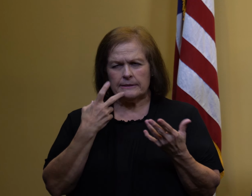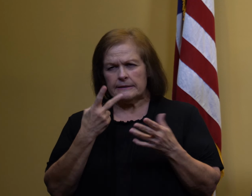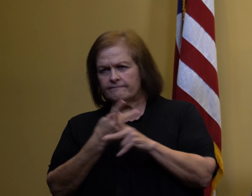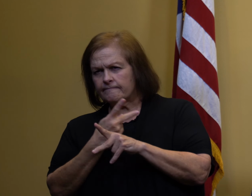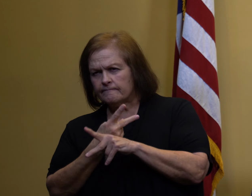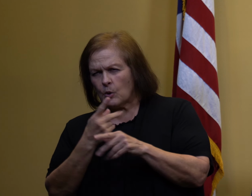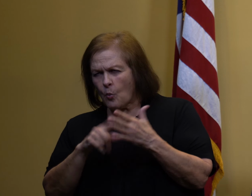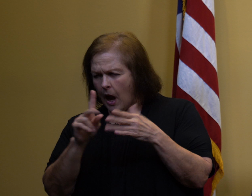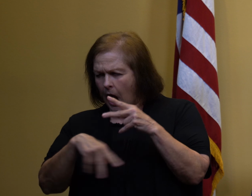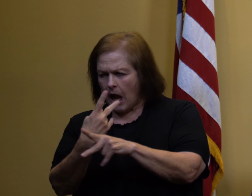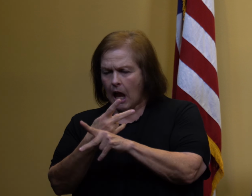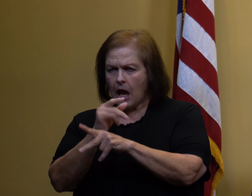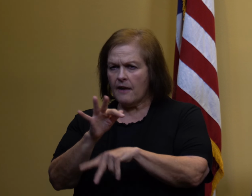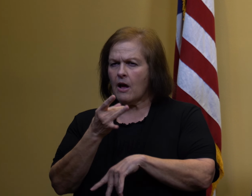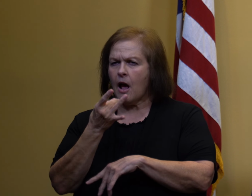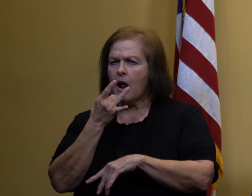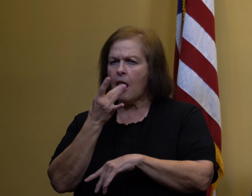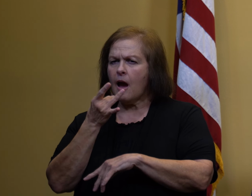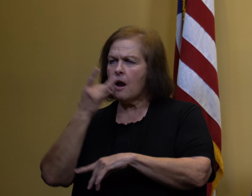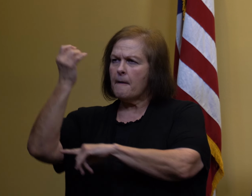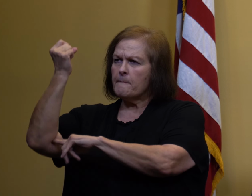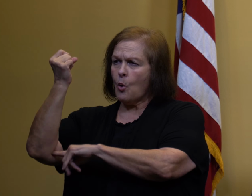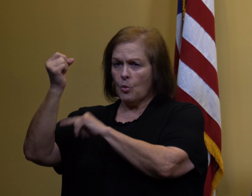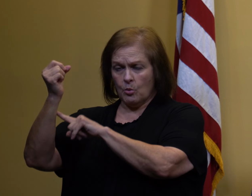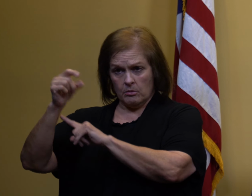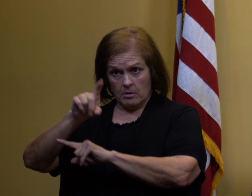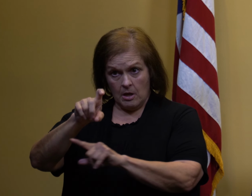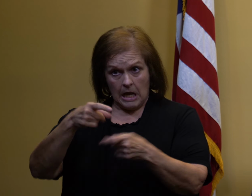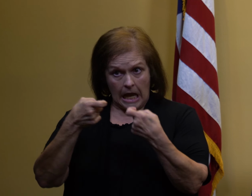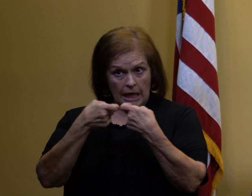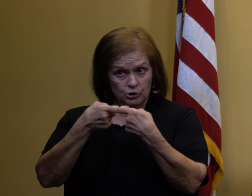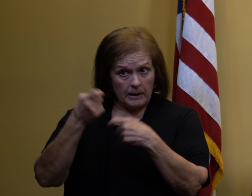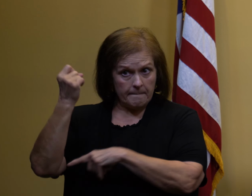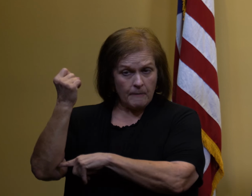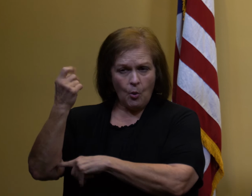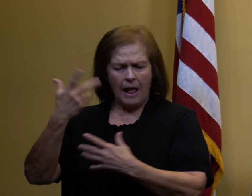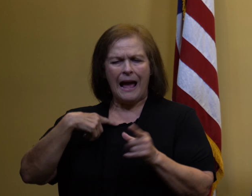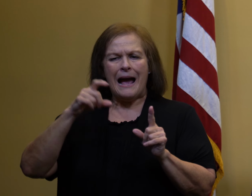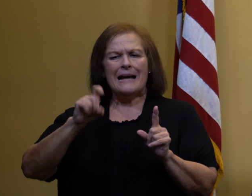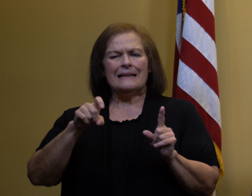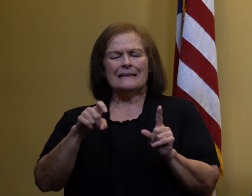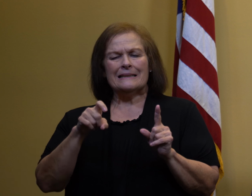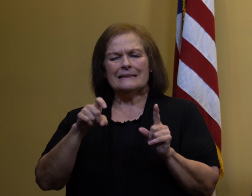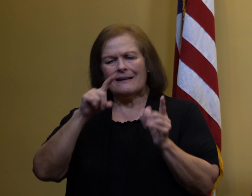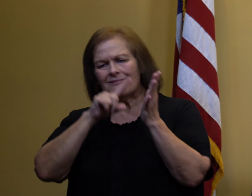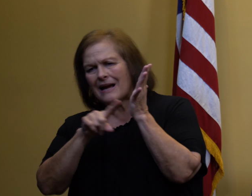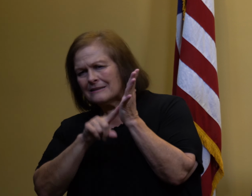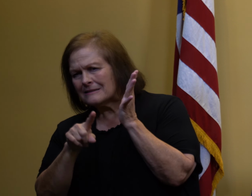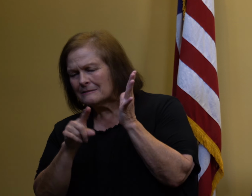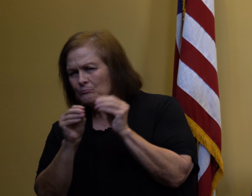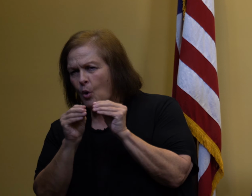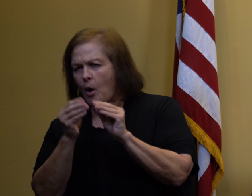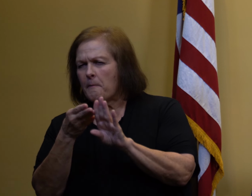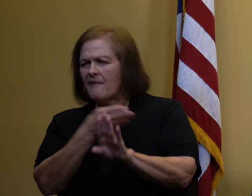type of light poles. Okay. Whether they are Entergy, so I really need to do my own due diligence